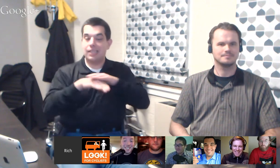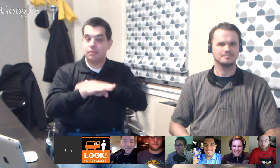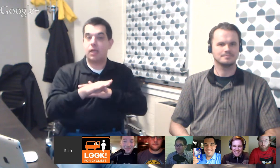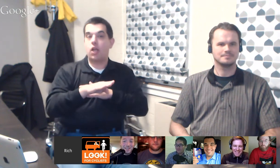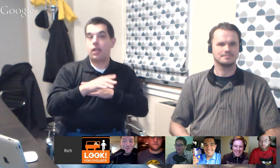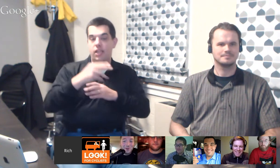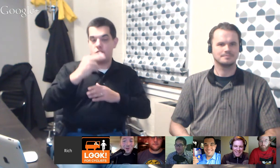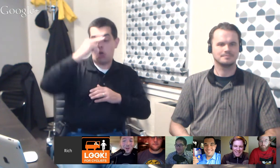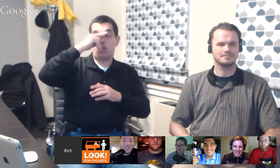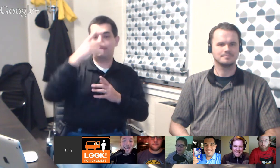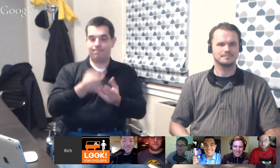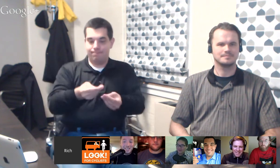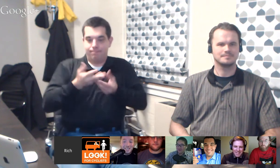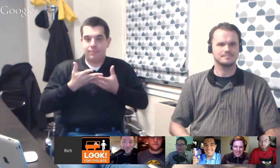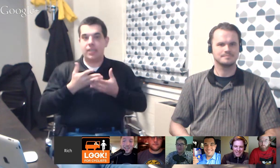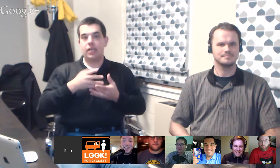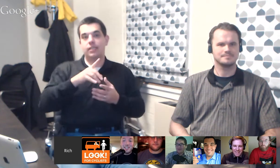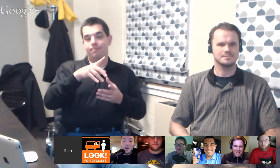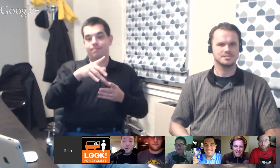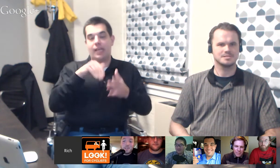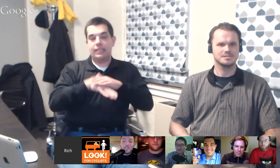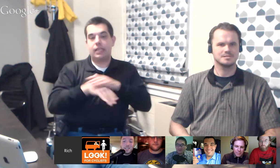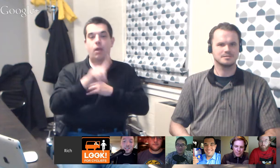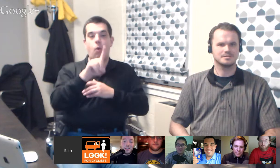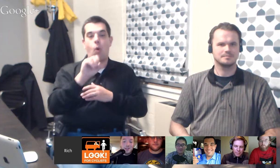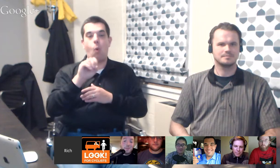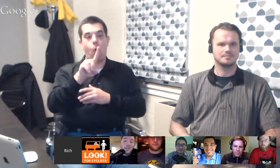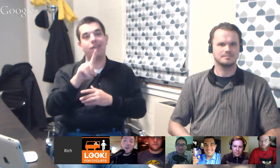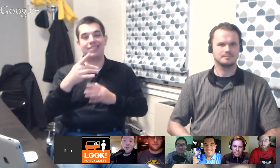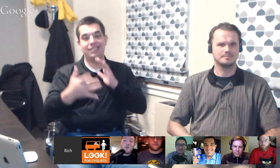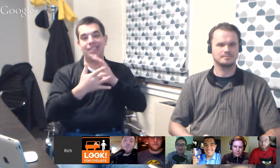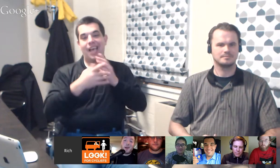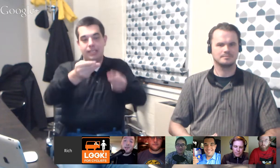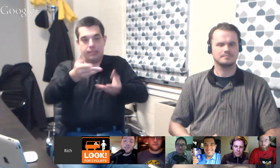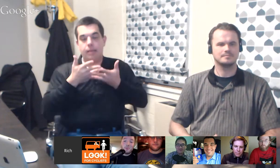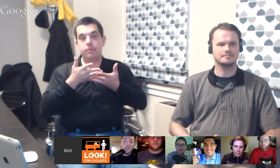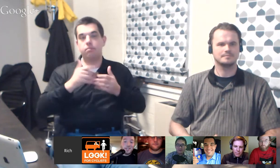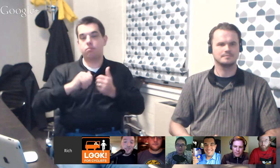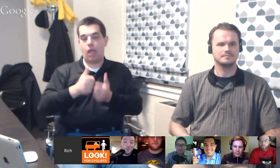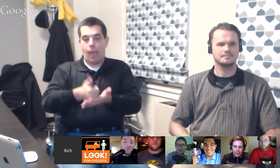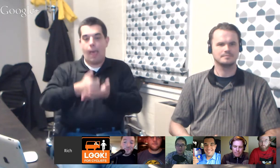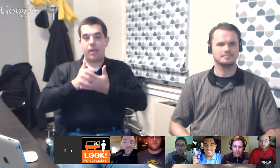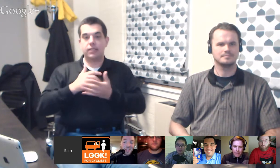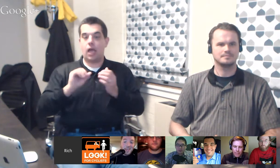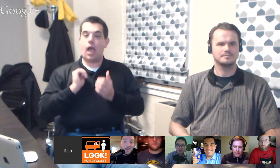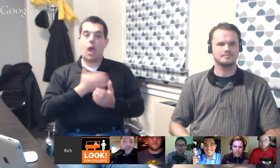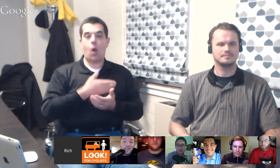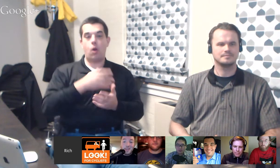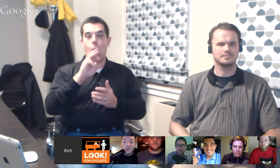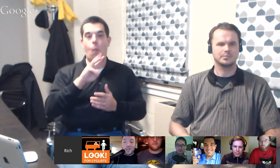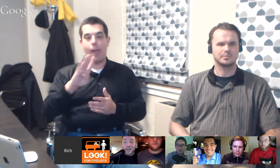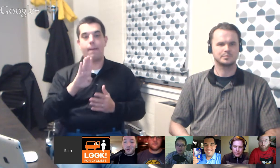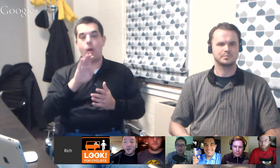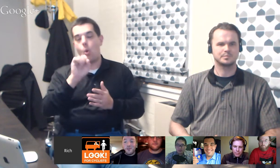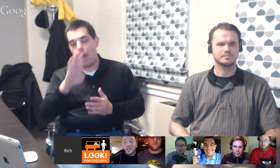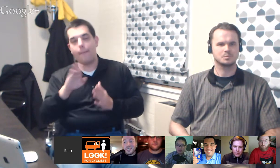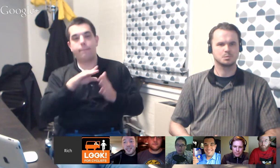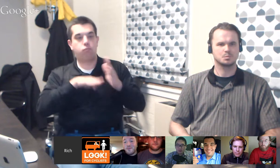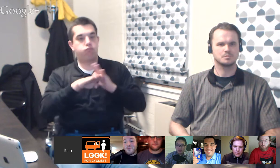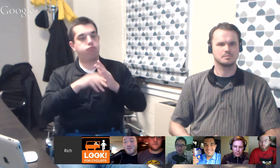great Accessibility 101 tech tips to help us get started in making our own web projects more accessible. Finally, we'll look at